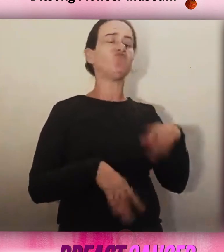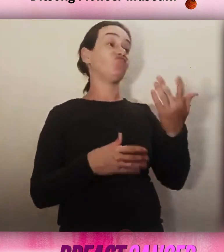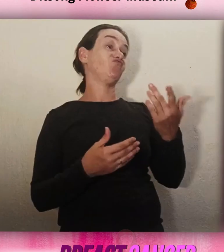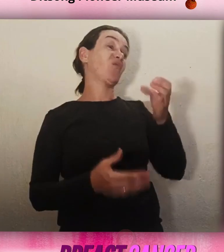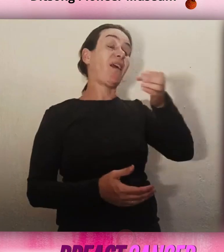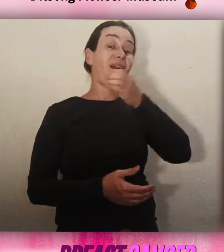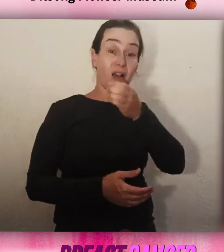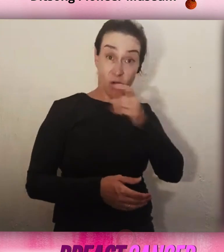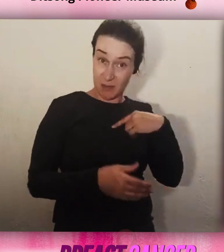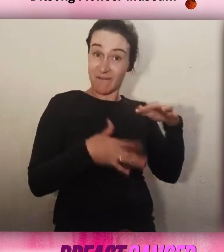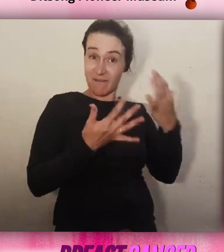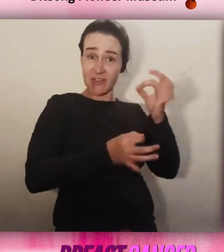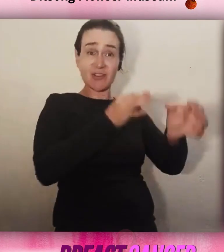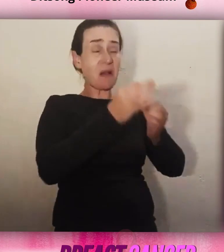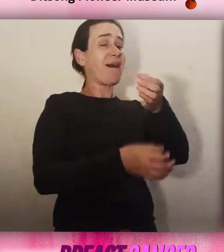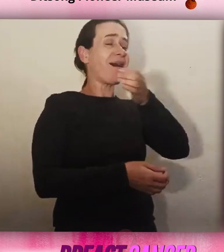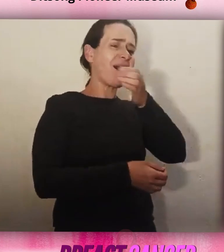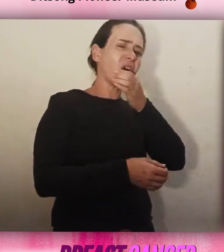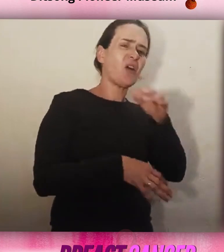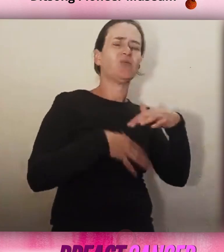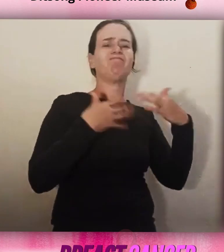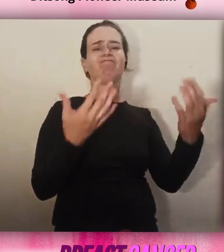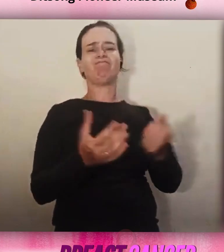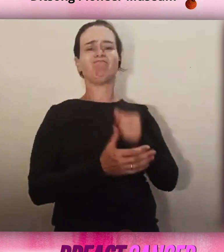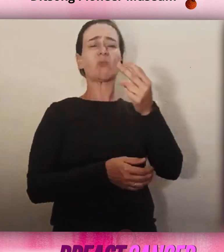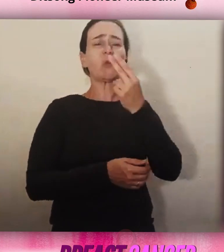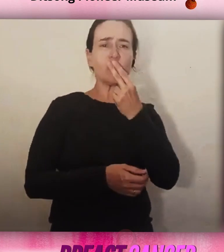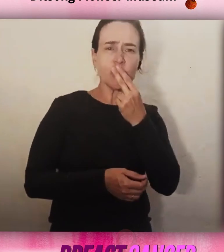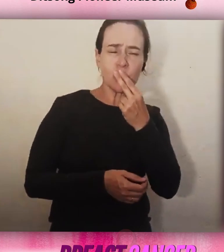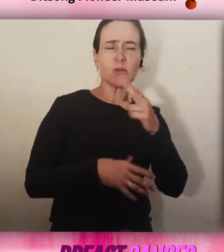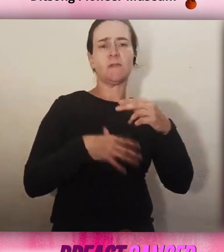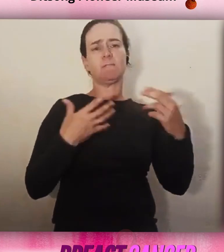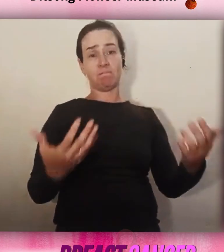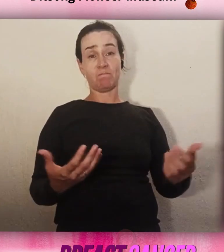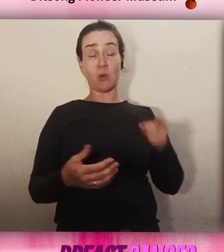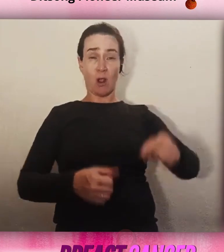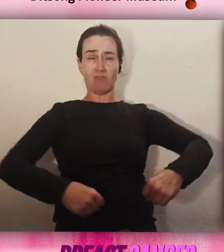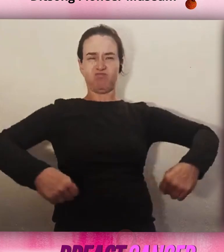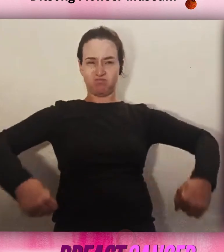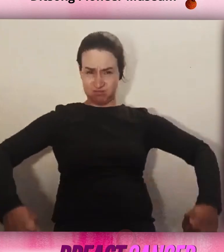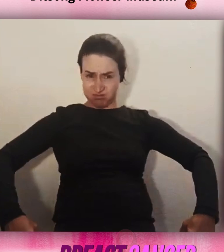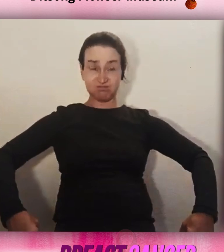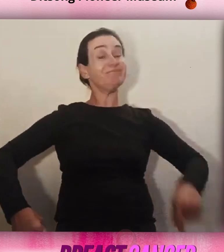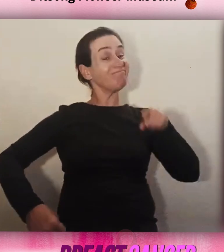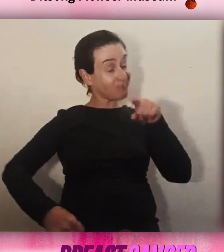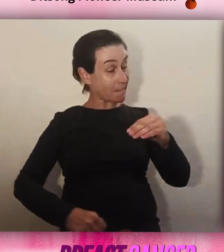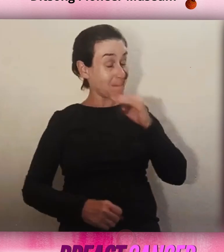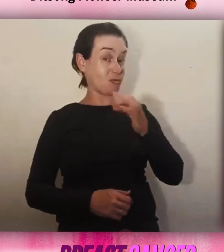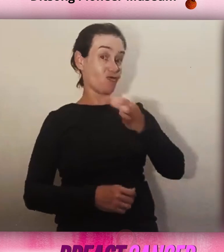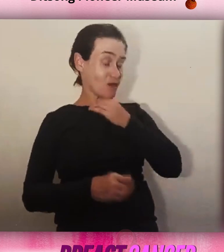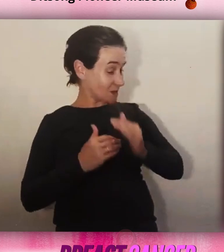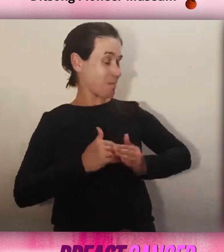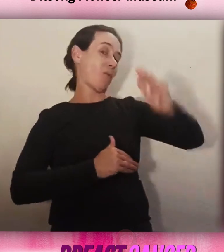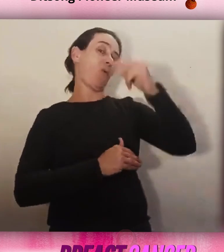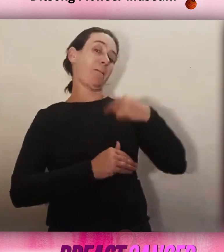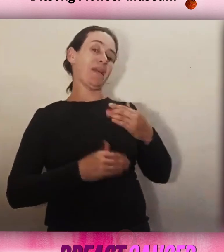things like your lifestyle, the alcohol use, as we said earlier, Yeah. your tobacco, Sure. you know, obesity and being